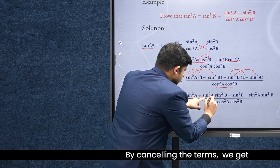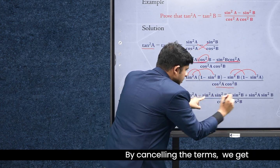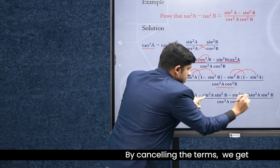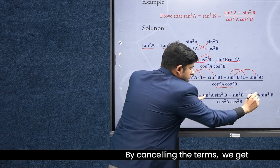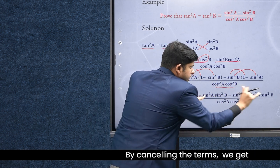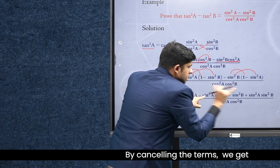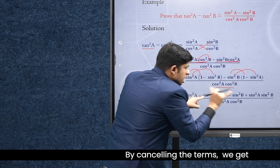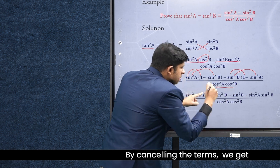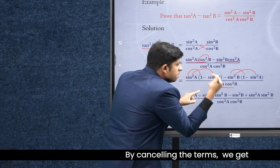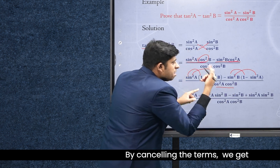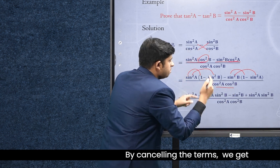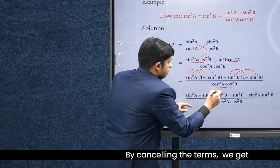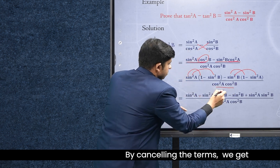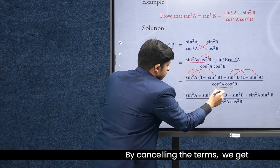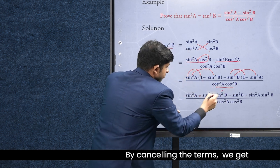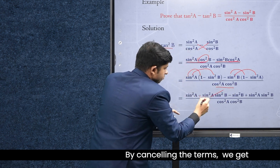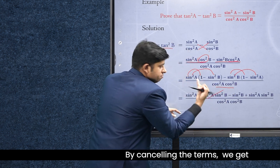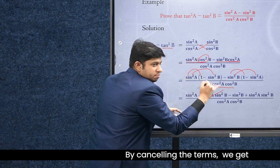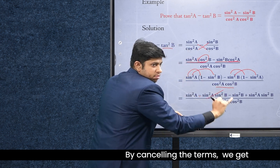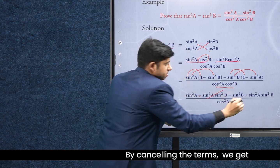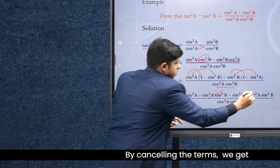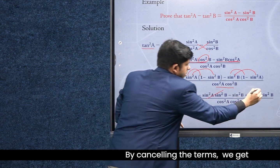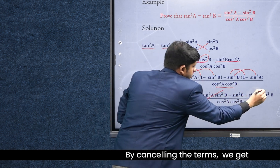By cancelling the terms, we get